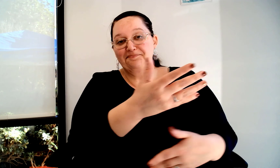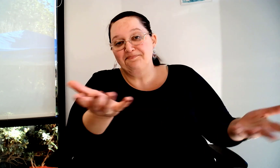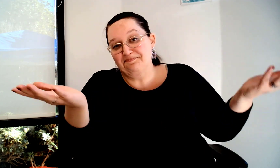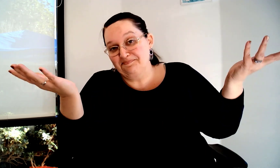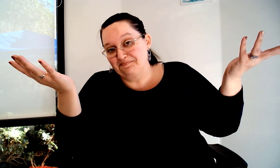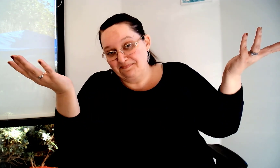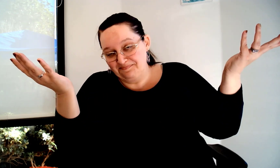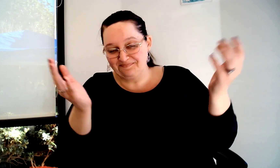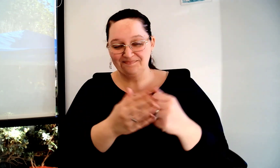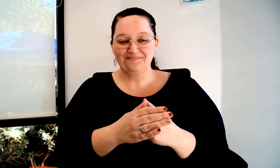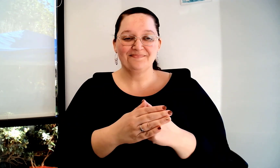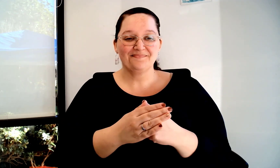sign dragon.